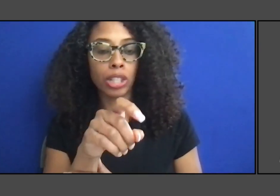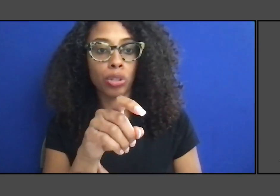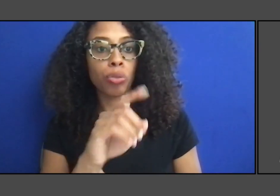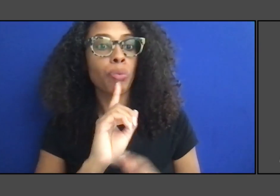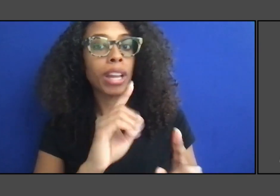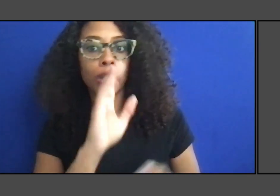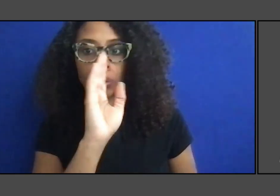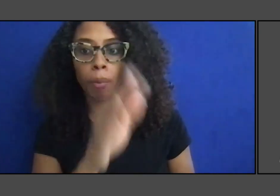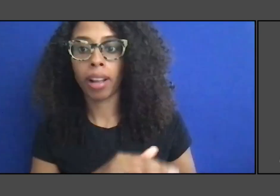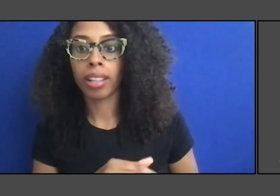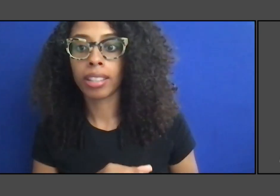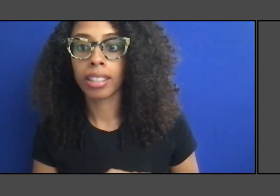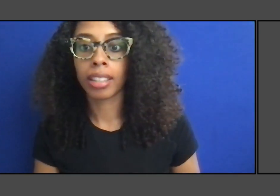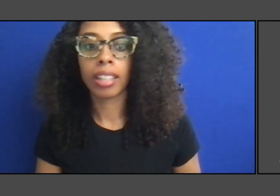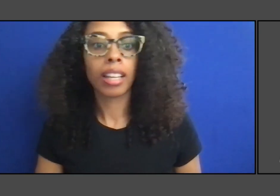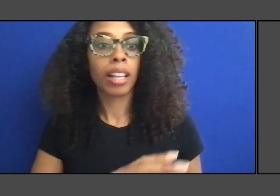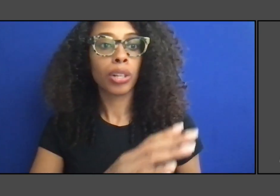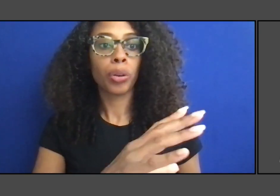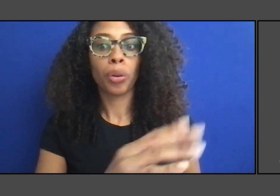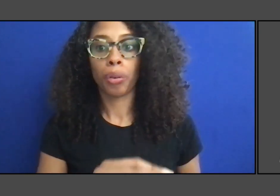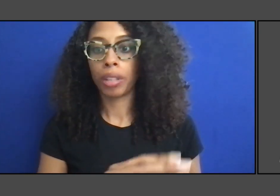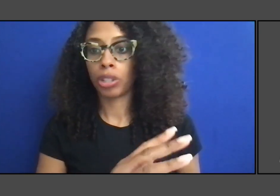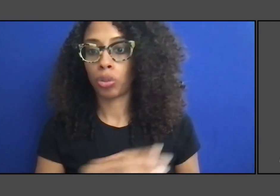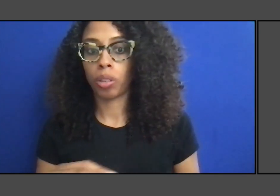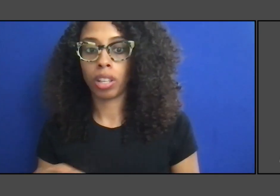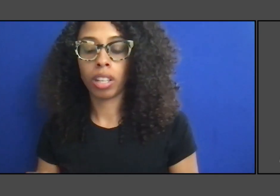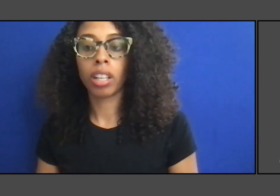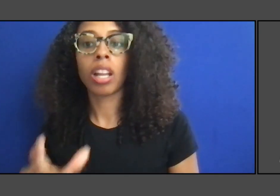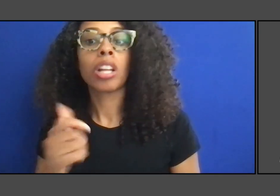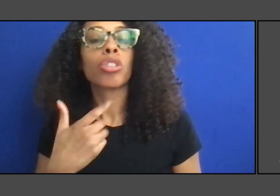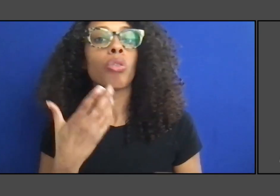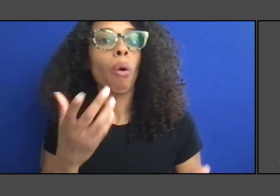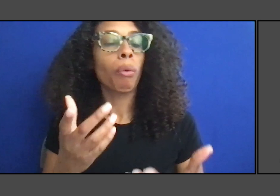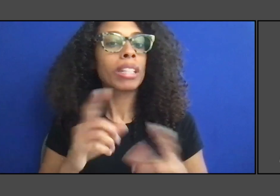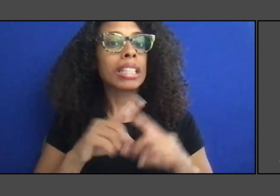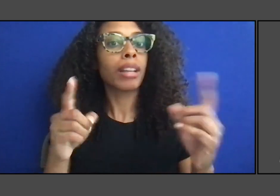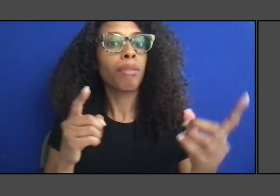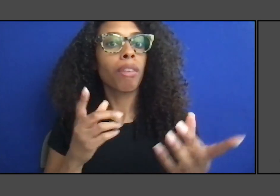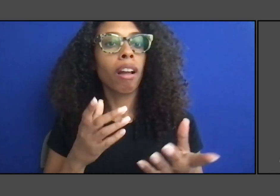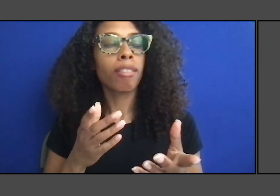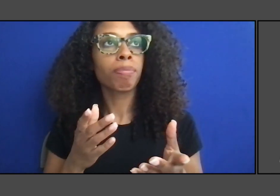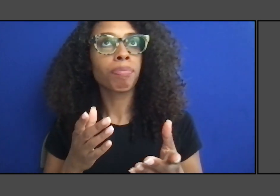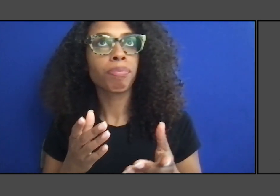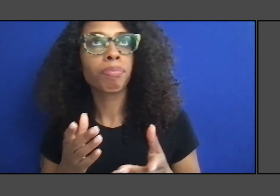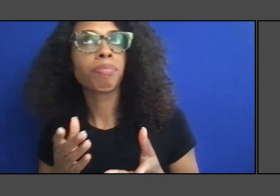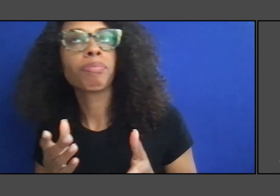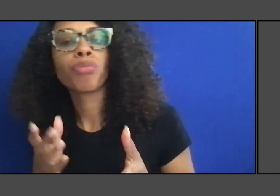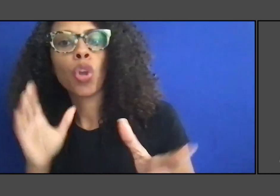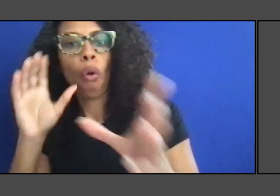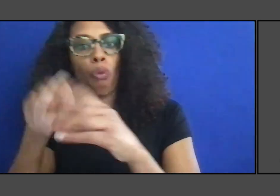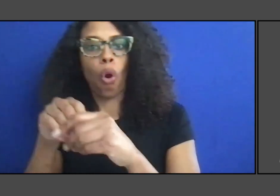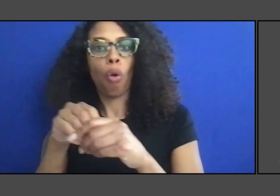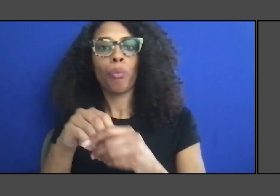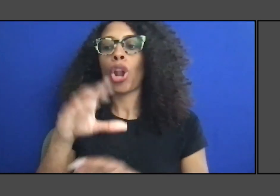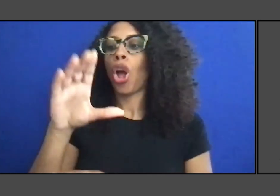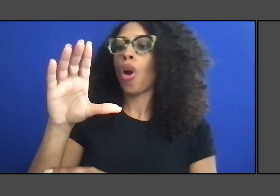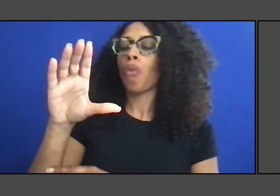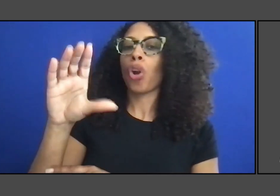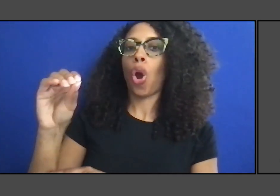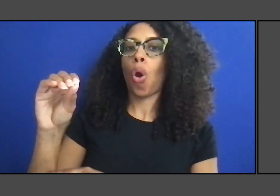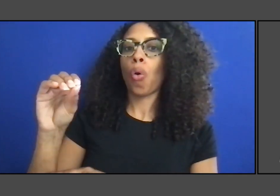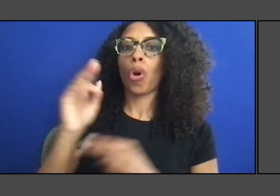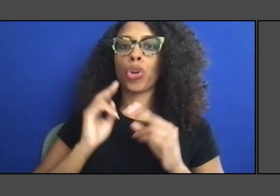very different level of engagement and co-humanism. So thank you for